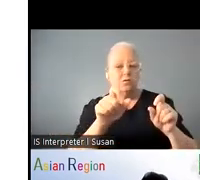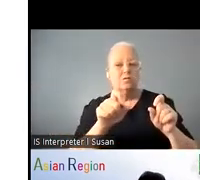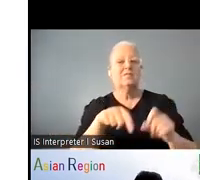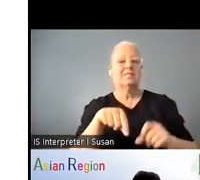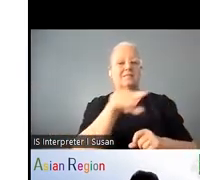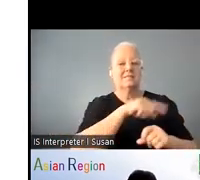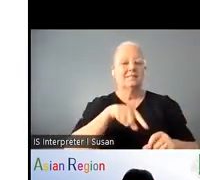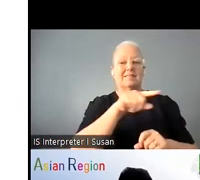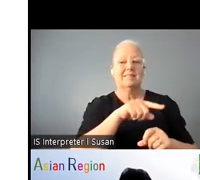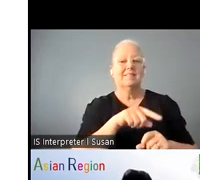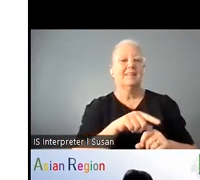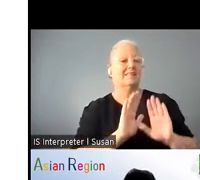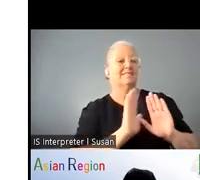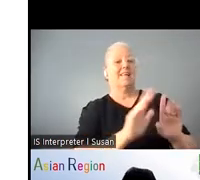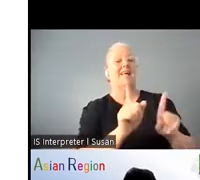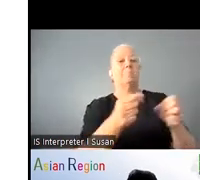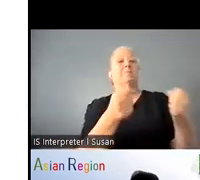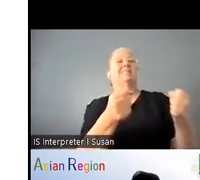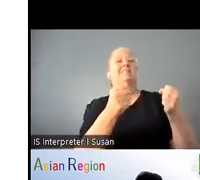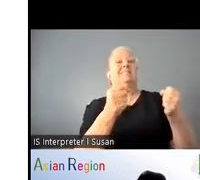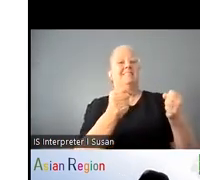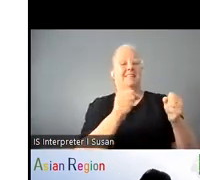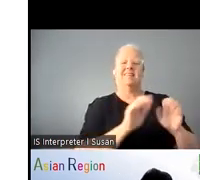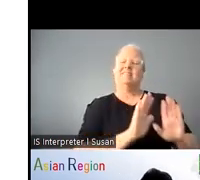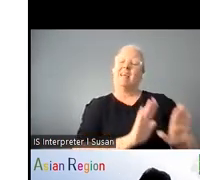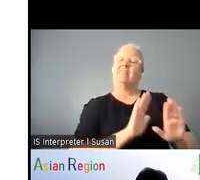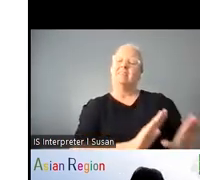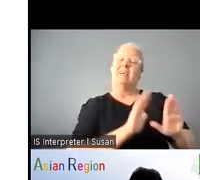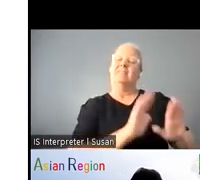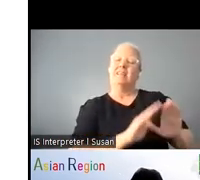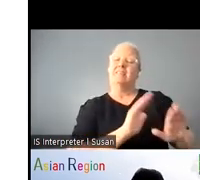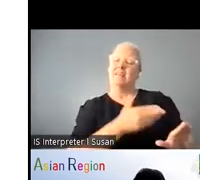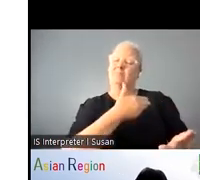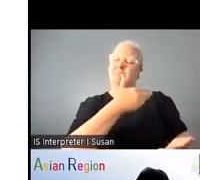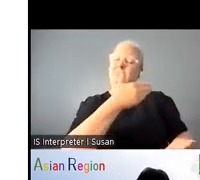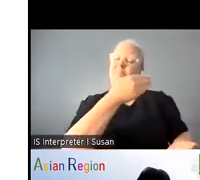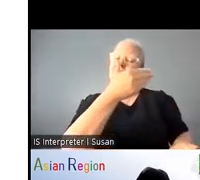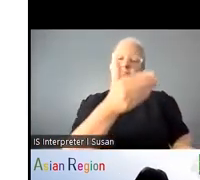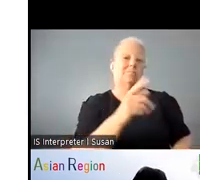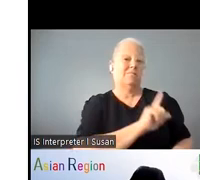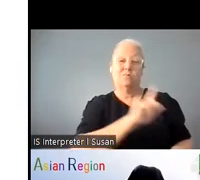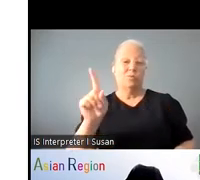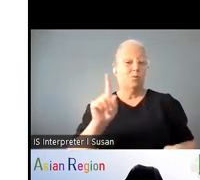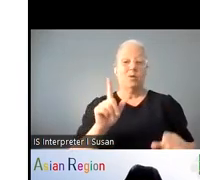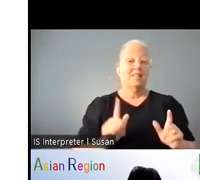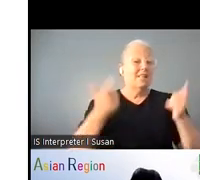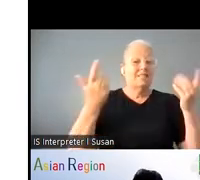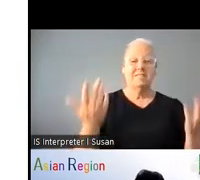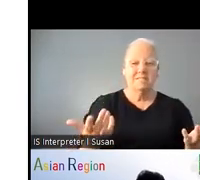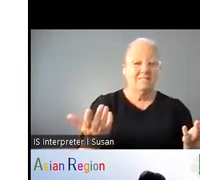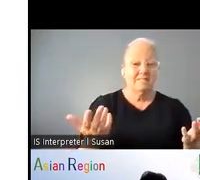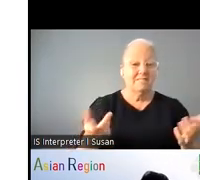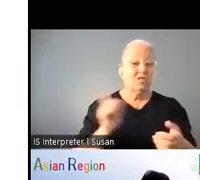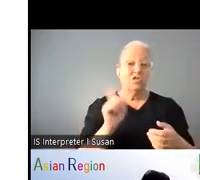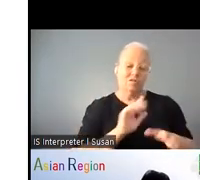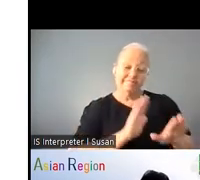potentially in prison or in a cage until they die. And they have no life at all. They no have a meaningful life.